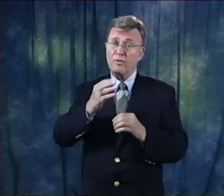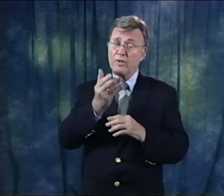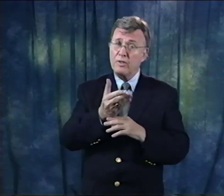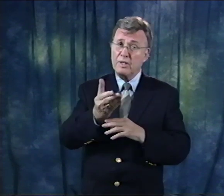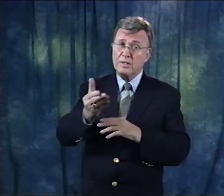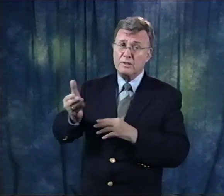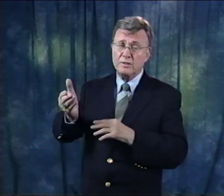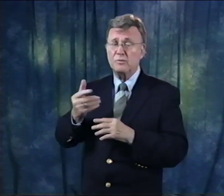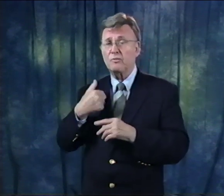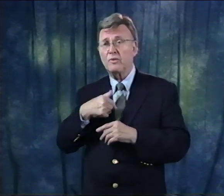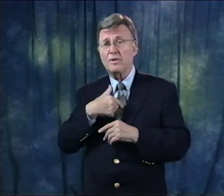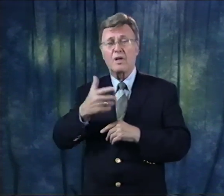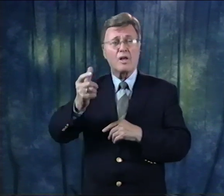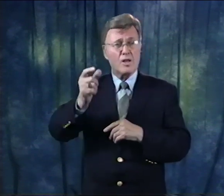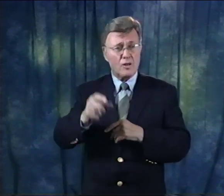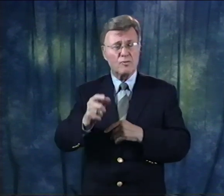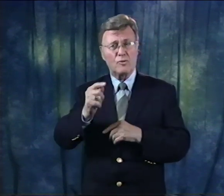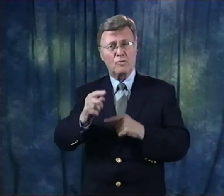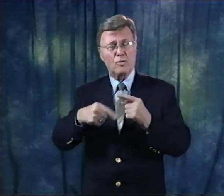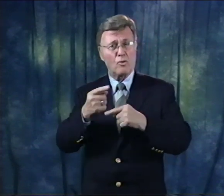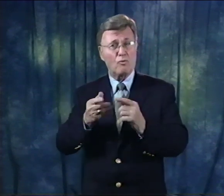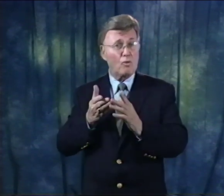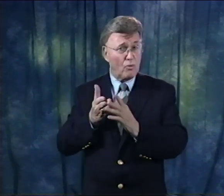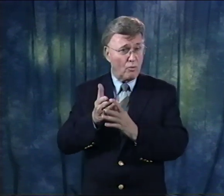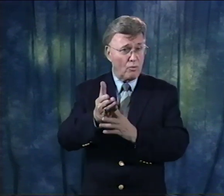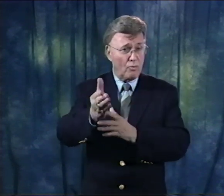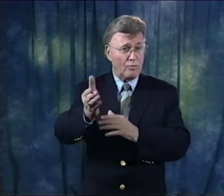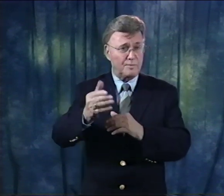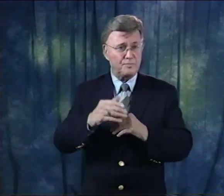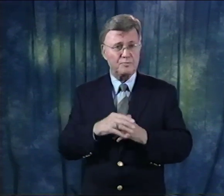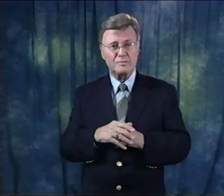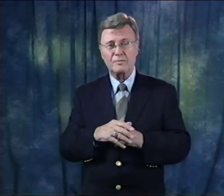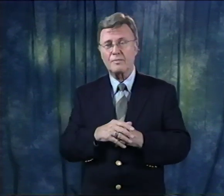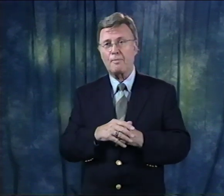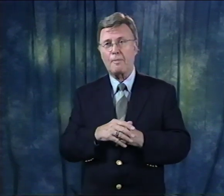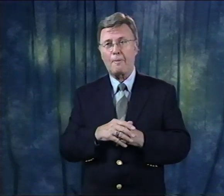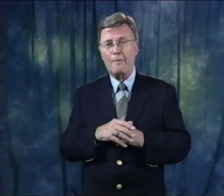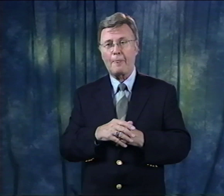showing a number of things that we have to go through.